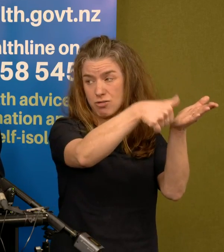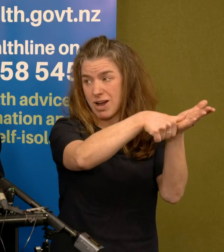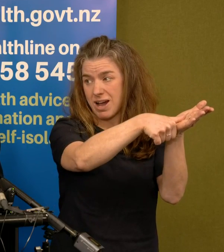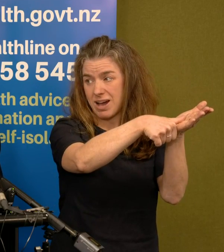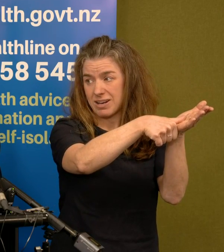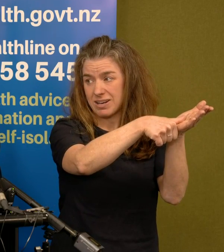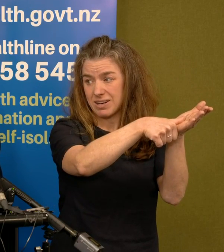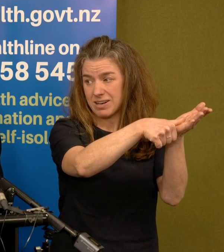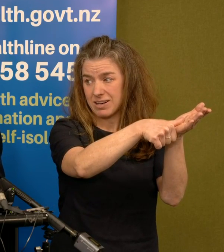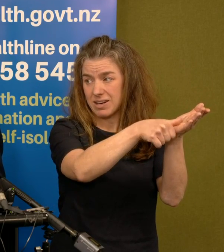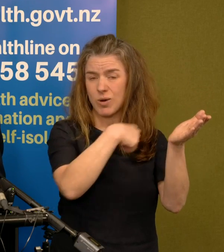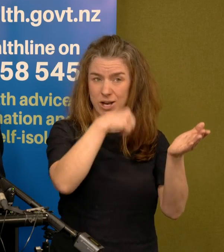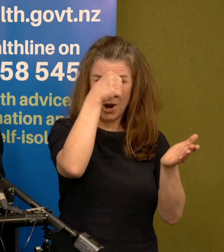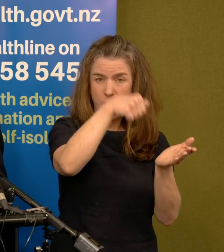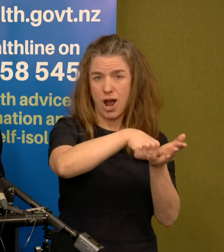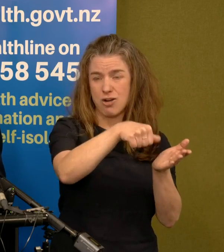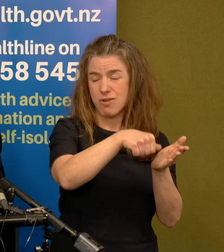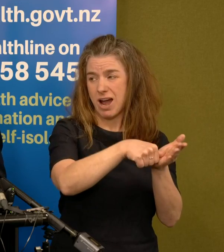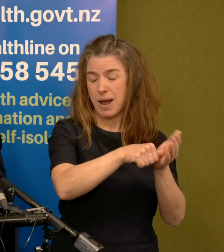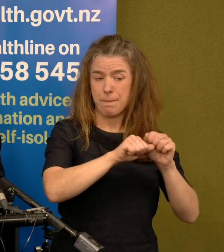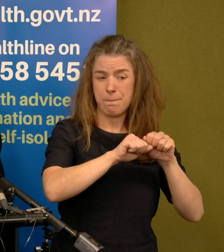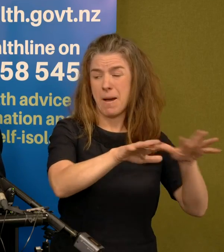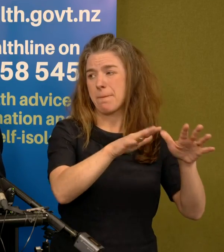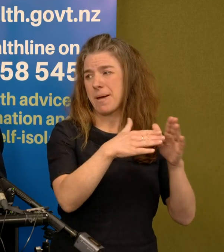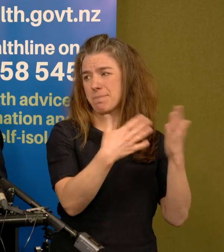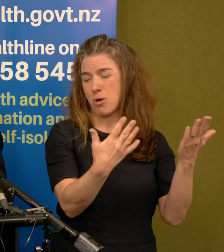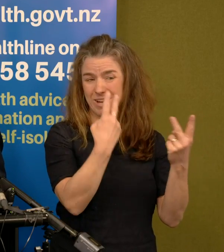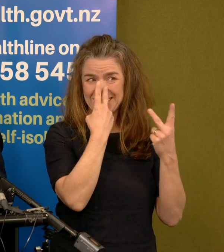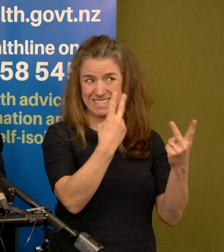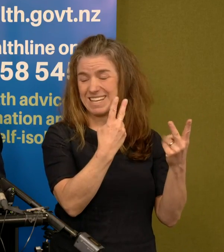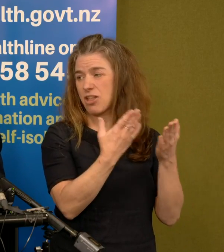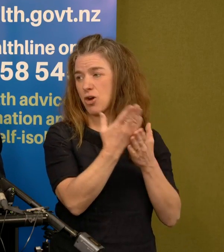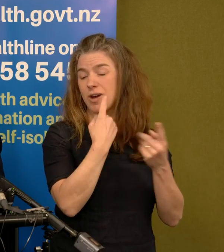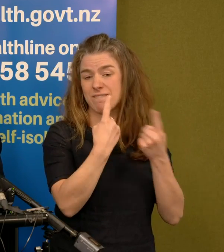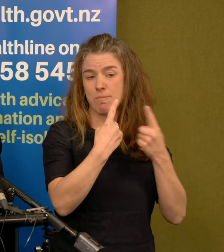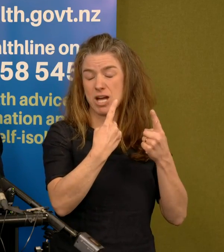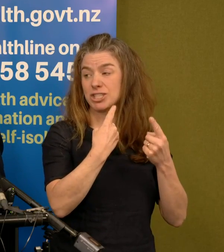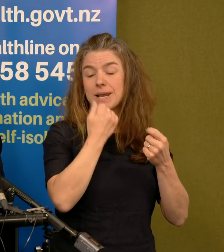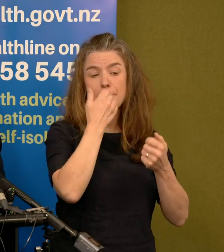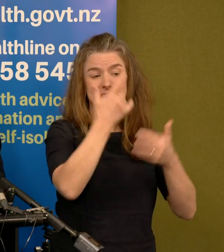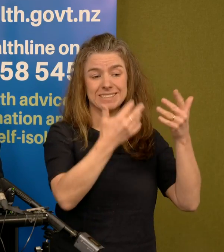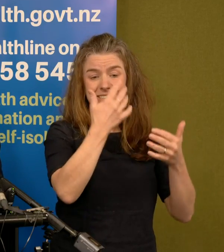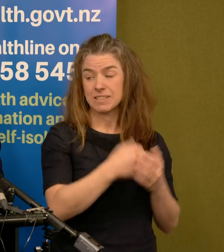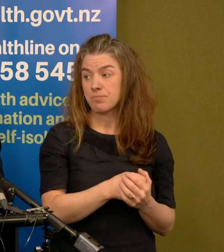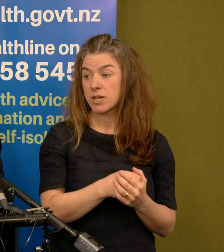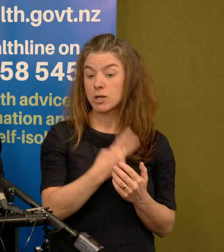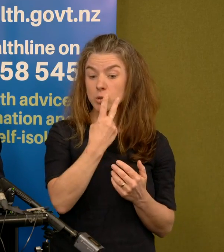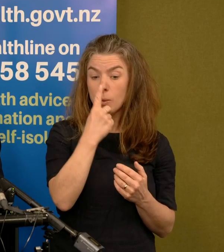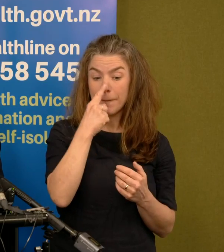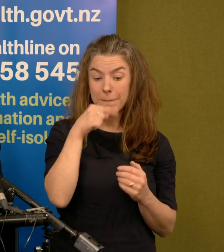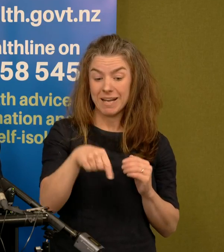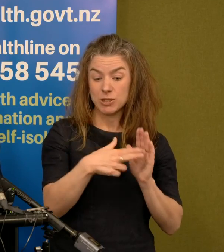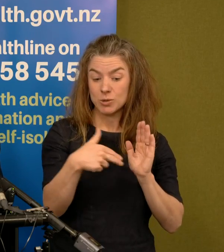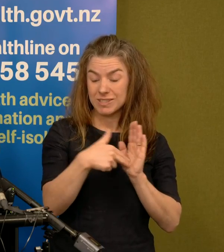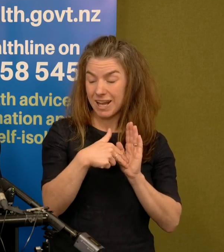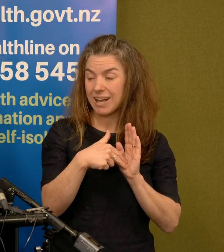the, and we know Iran is a real sort of hotspot at the moment. We can see that through the daily data. And in fact, 2 of our 3 cases in New Zealand